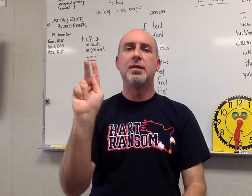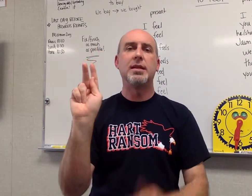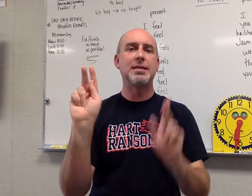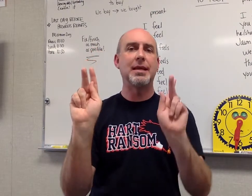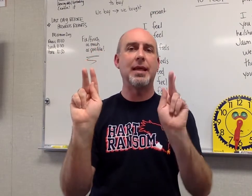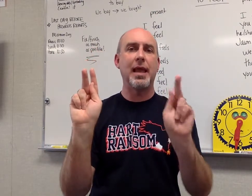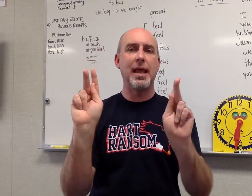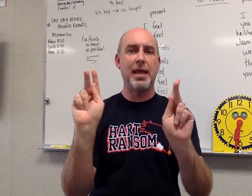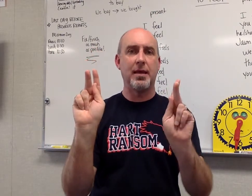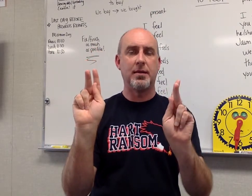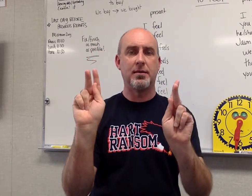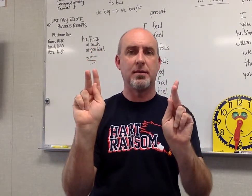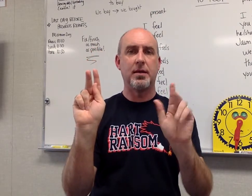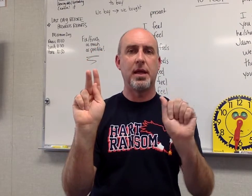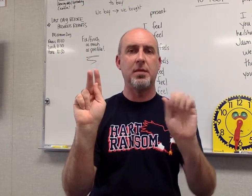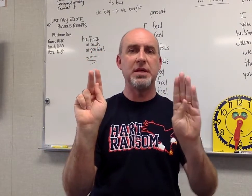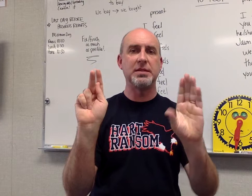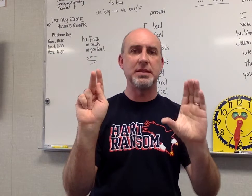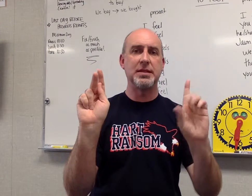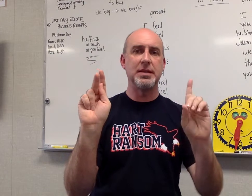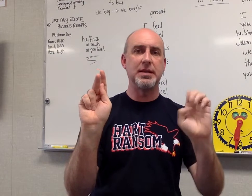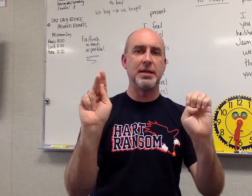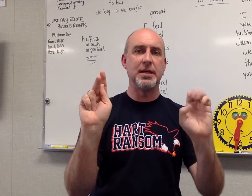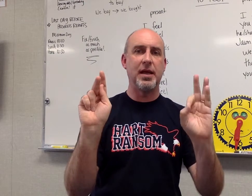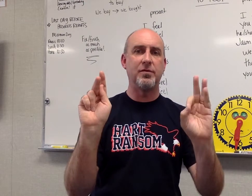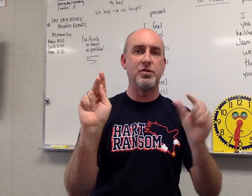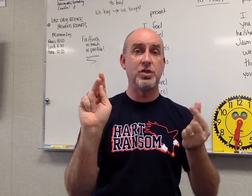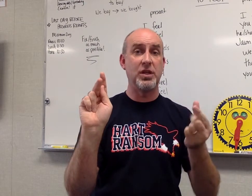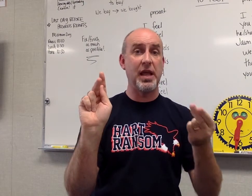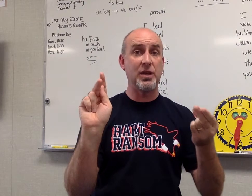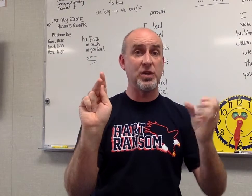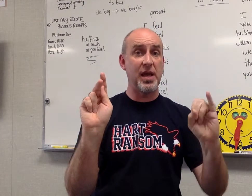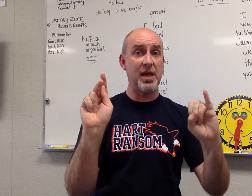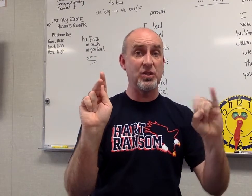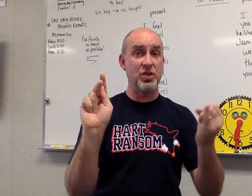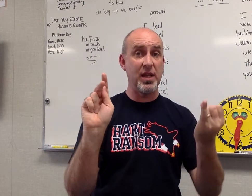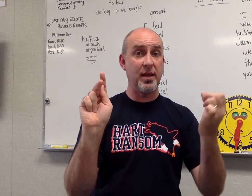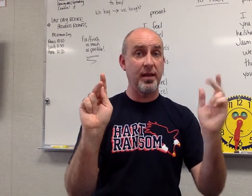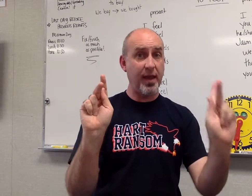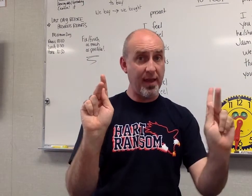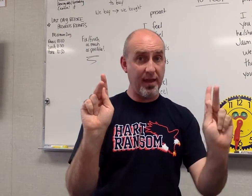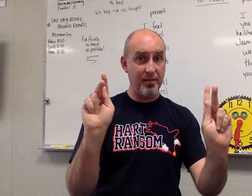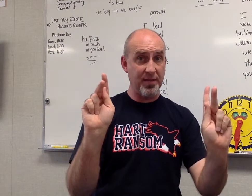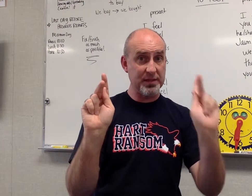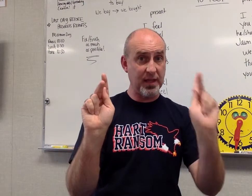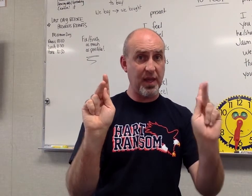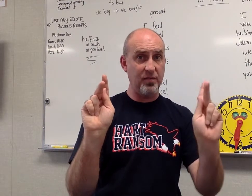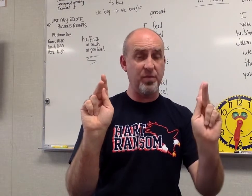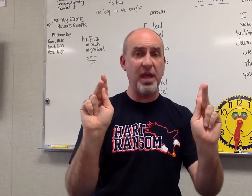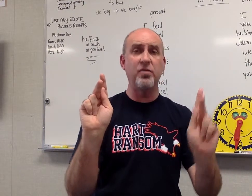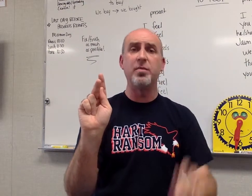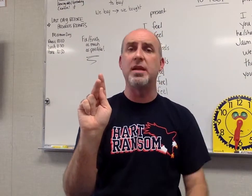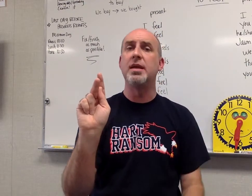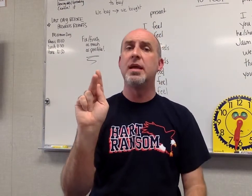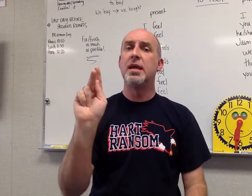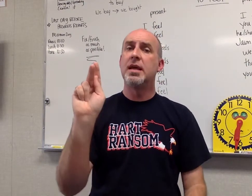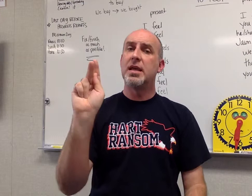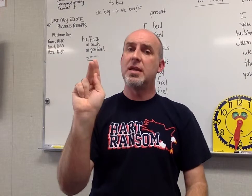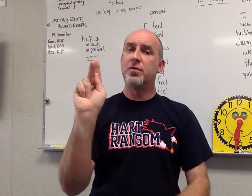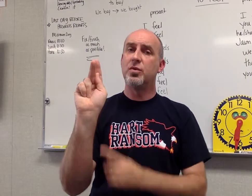that's a K. A, B, C, D, E, F, G, H, I, J, K. That's a K from the alphabet. If you